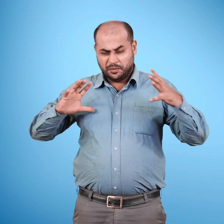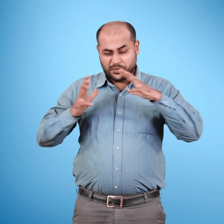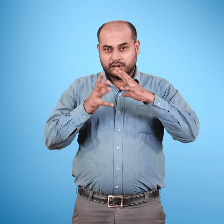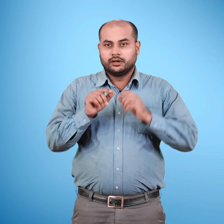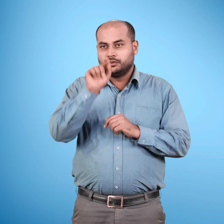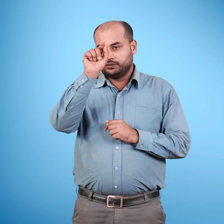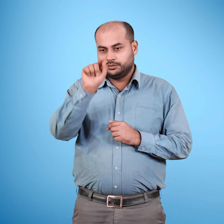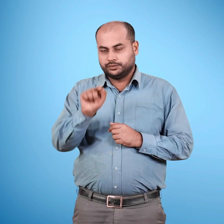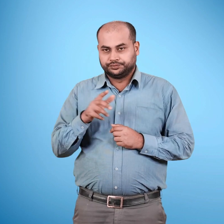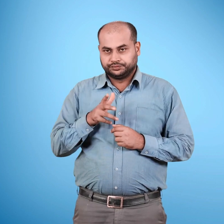Summary.